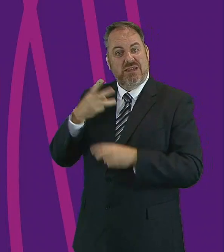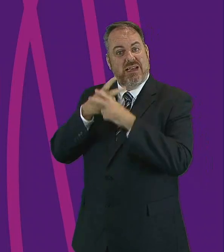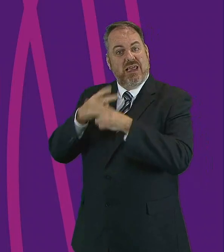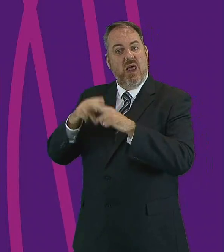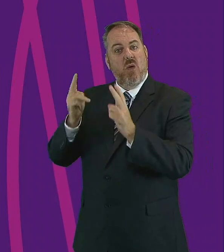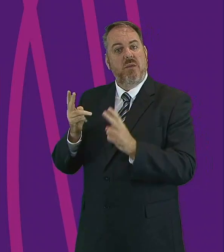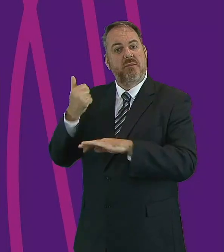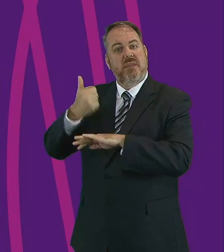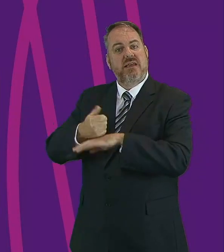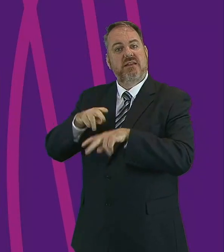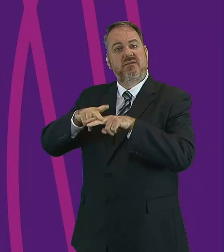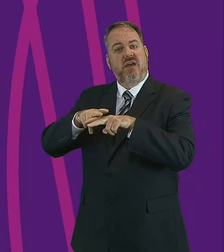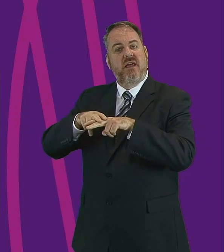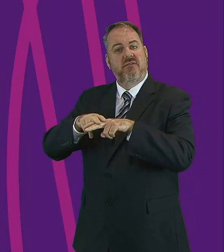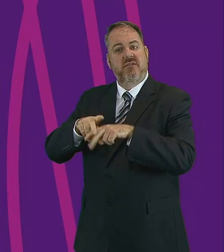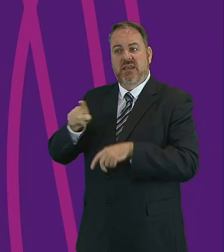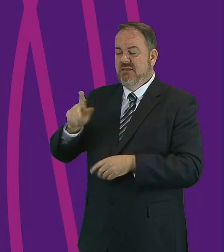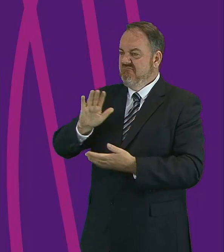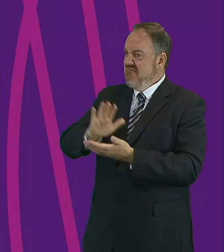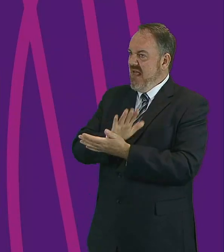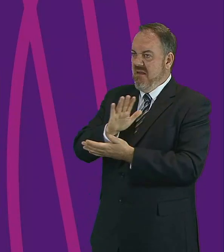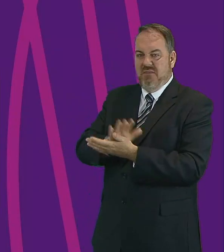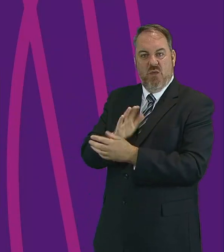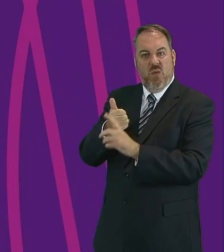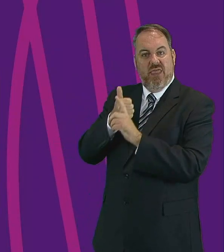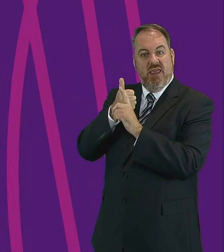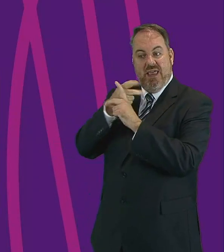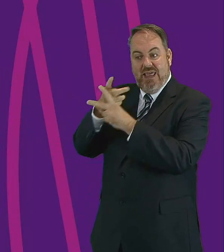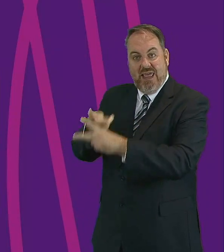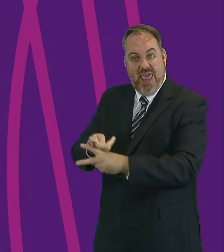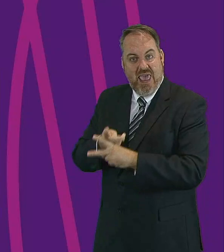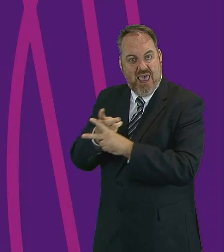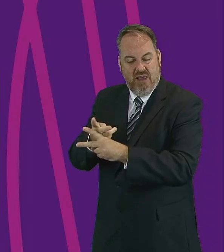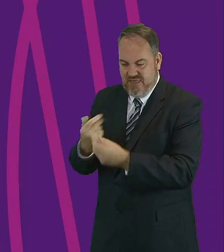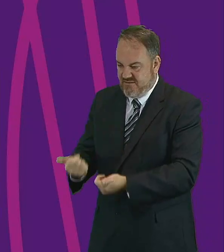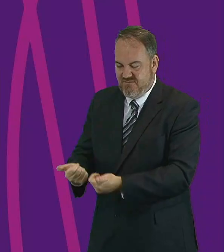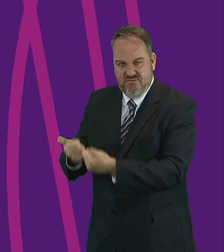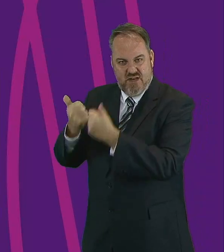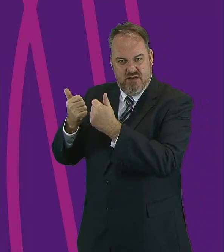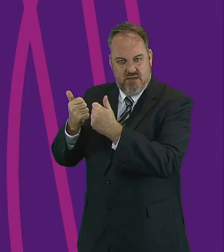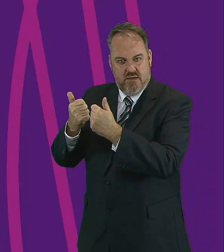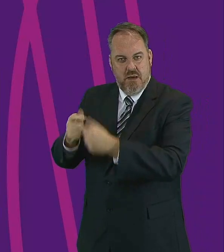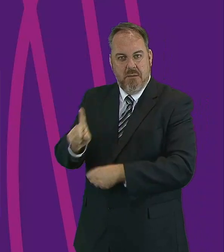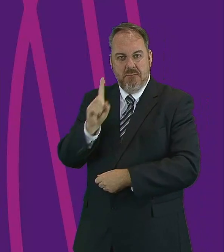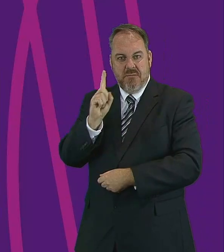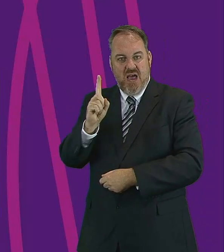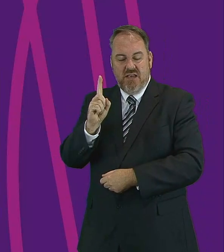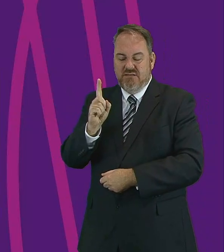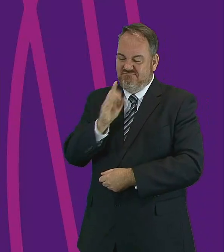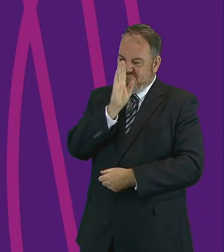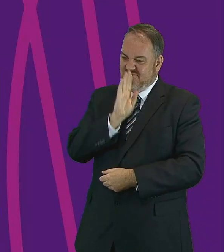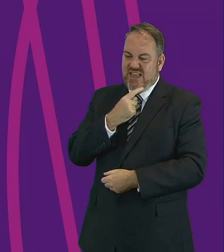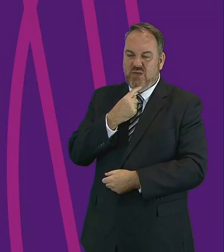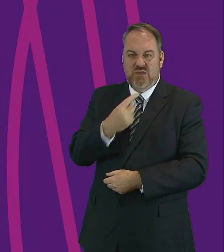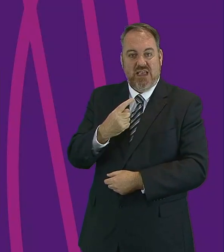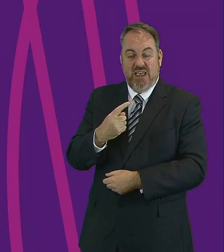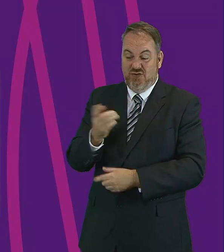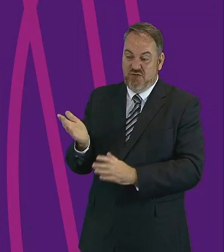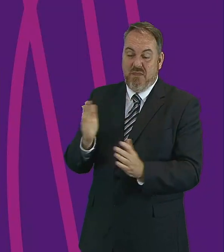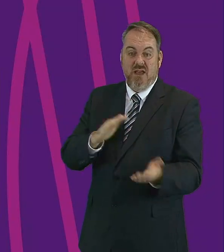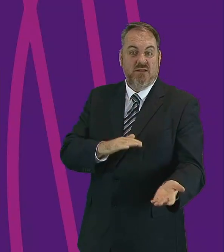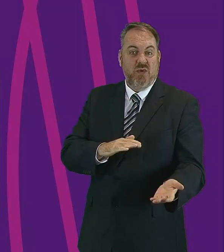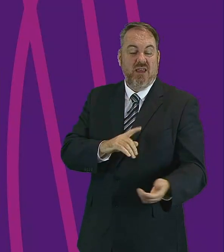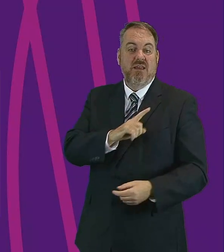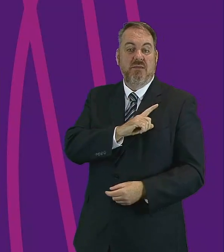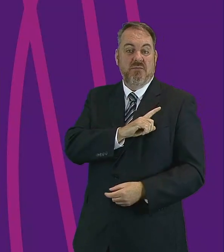no complaints about the care she got in the home, but sadly she died from COVID-19